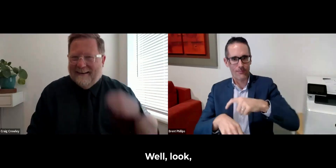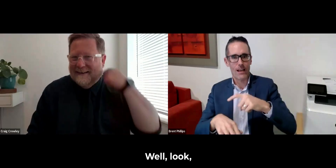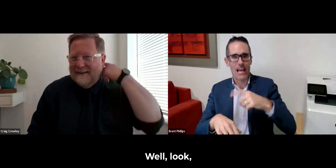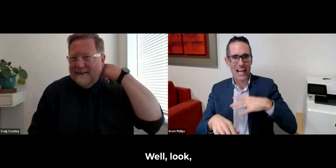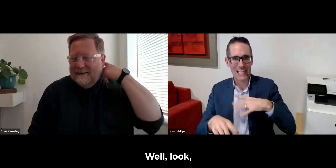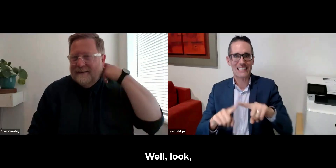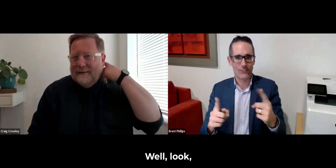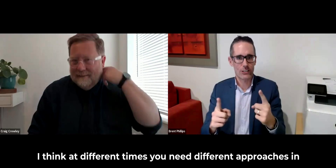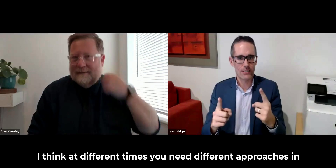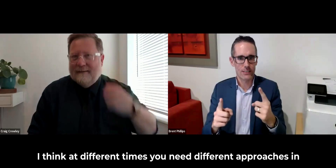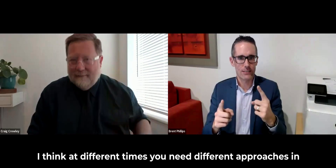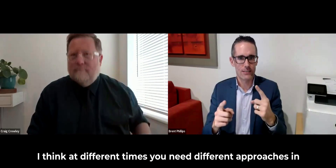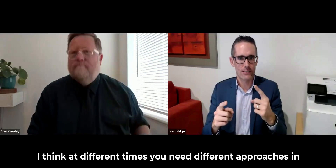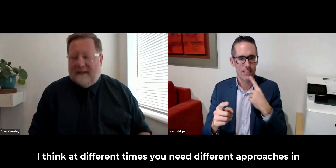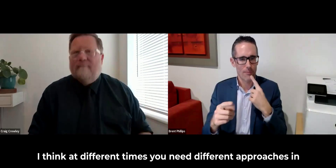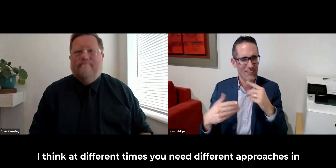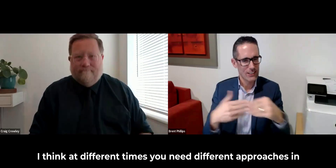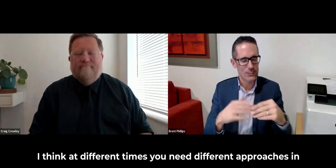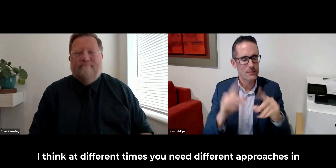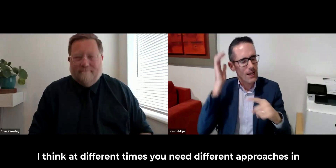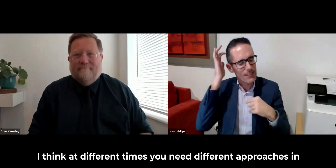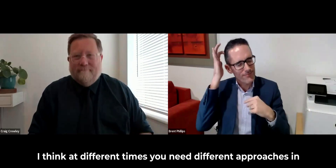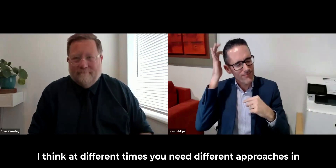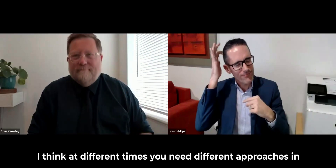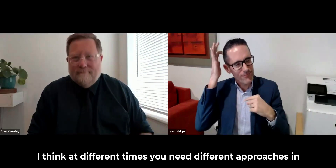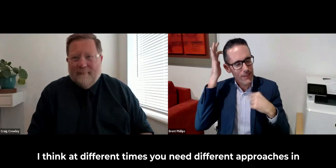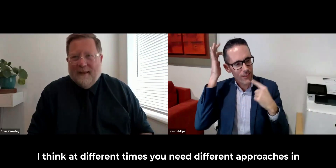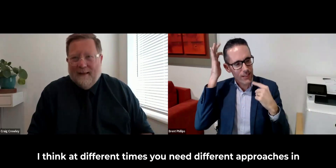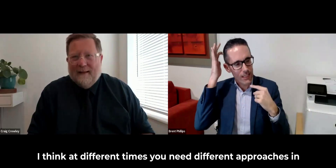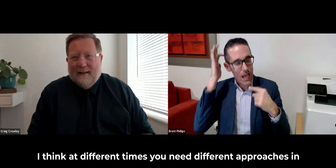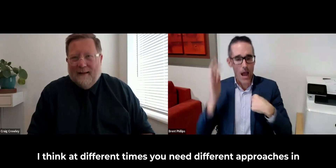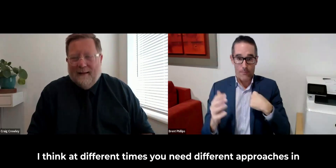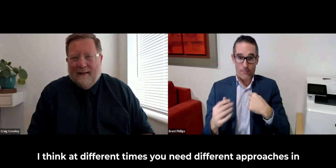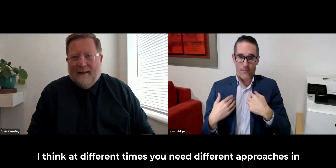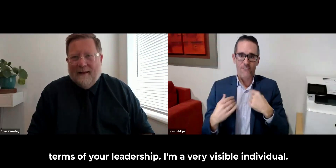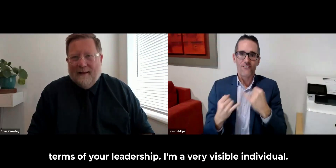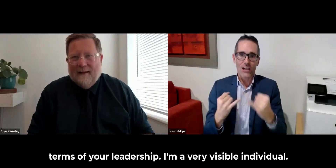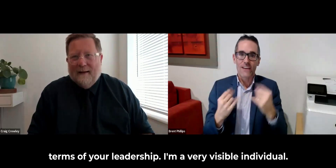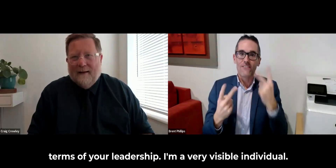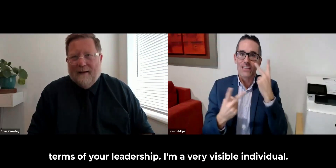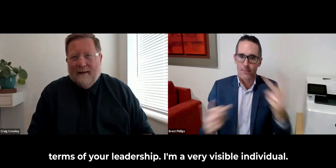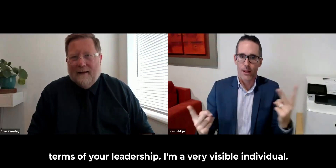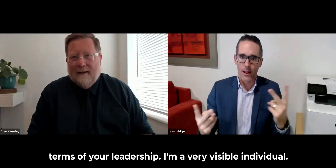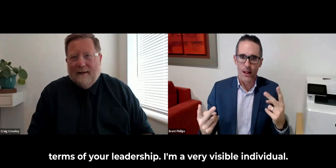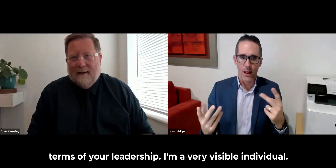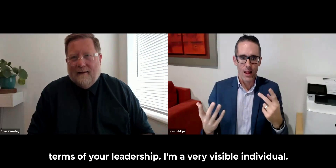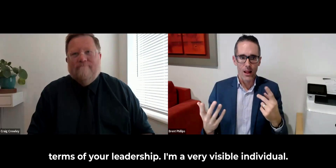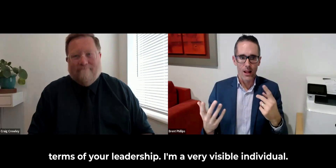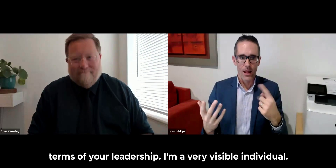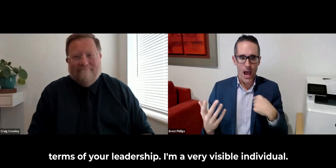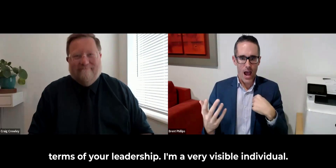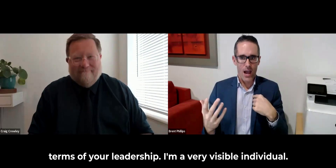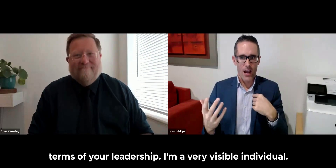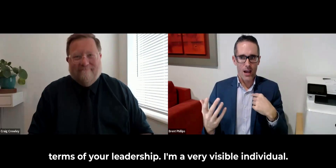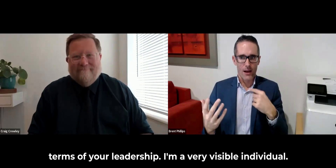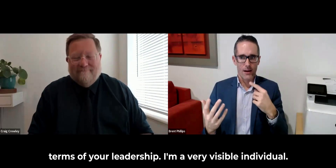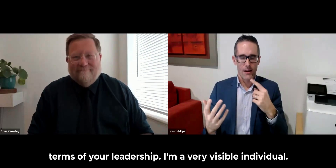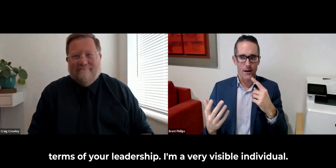Well, look, I think at different times you need different approaches in terms of your leadership. I'm a very